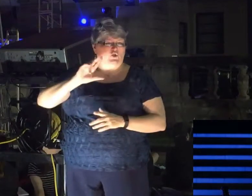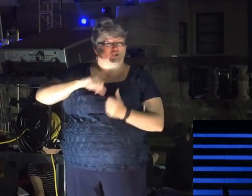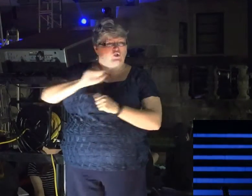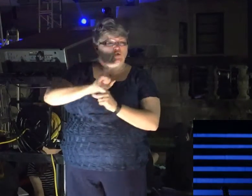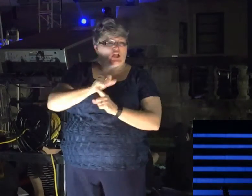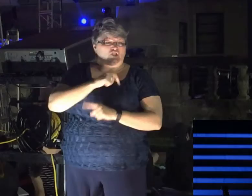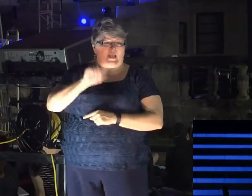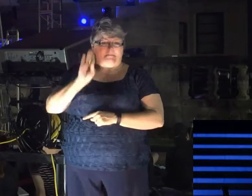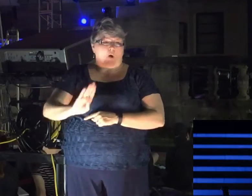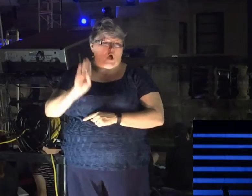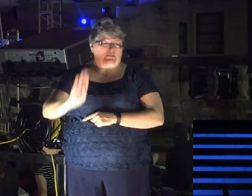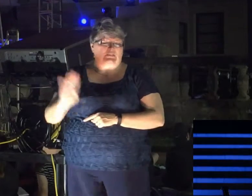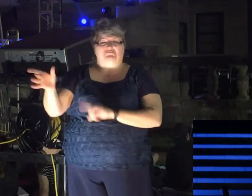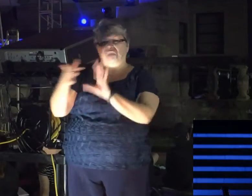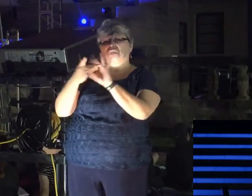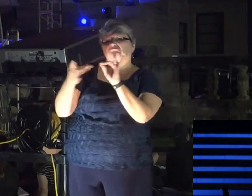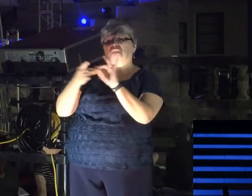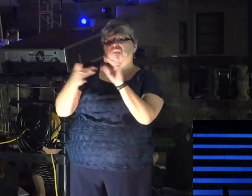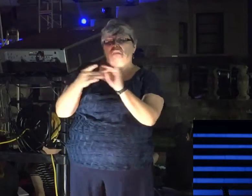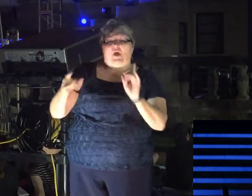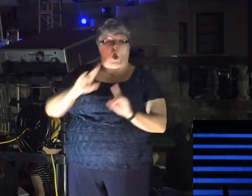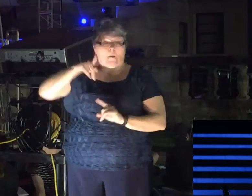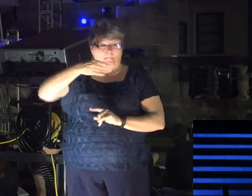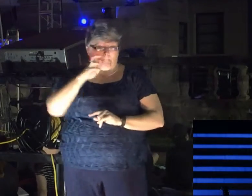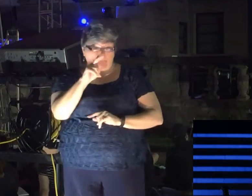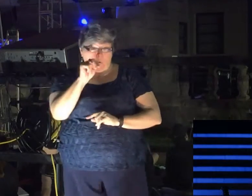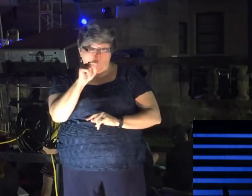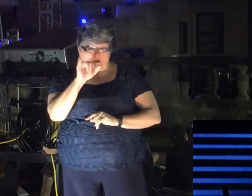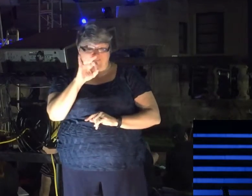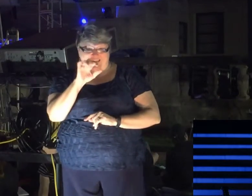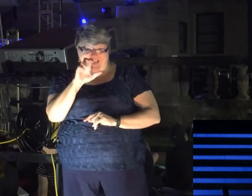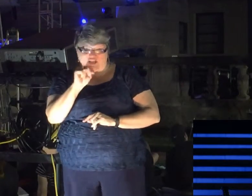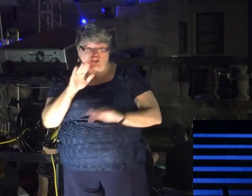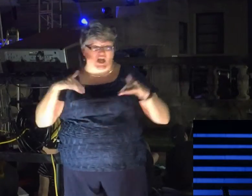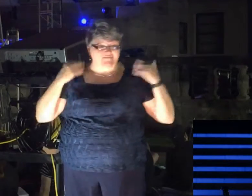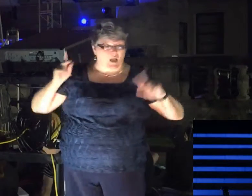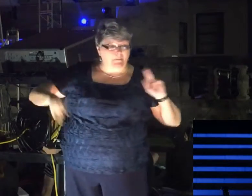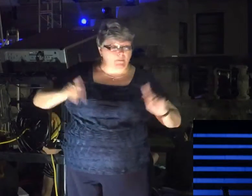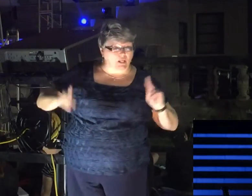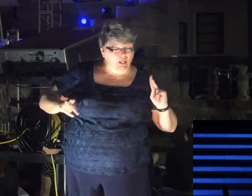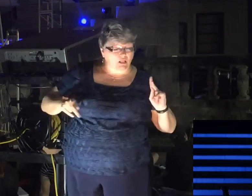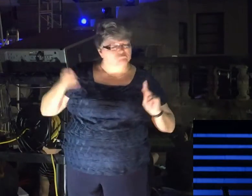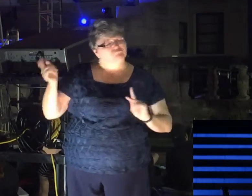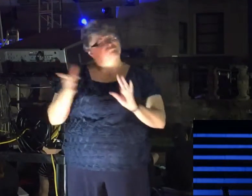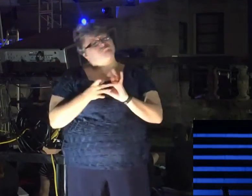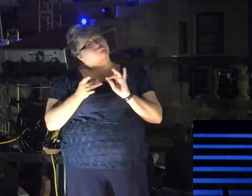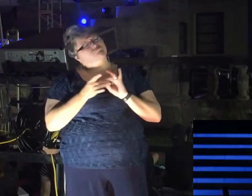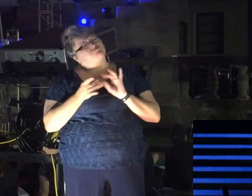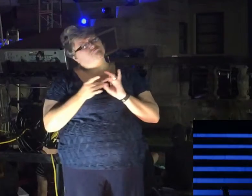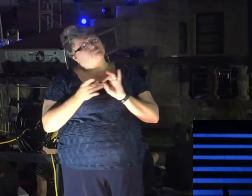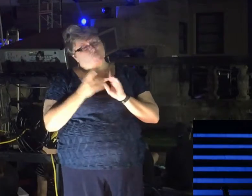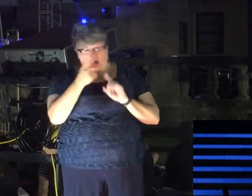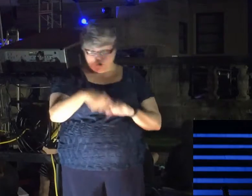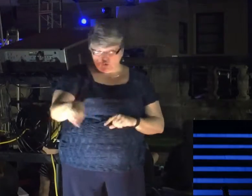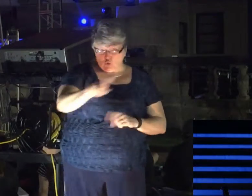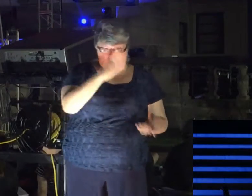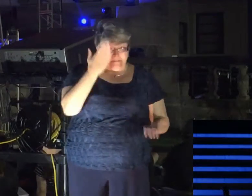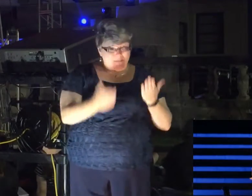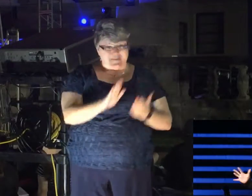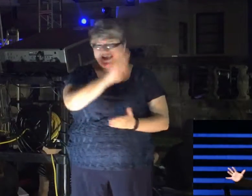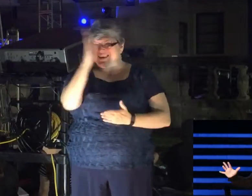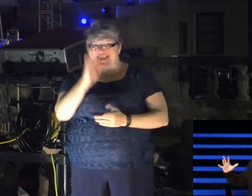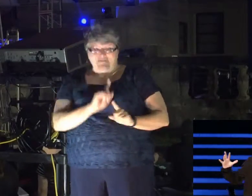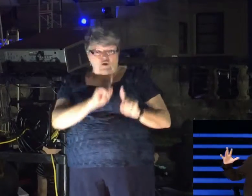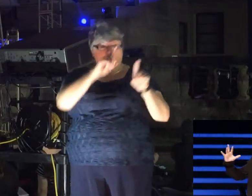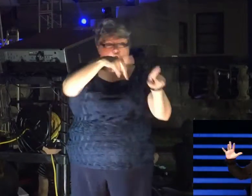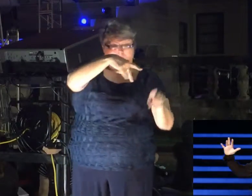of sociology in Boston, speaks about the pornification of young people. And she was talking about the fact that